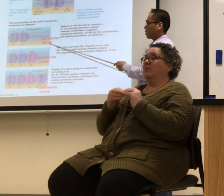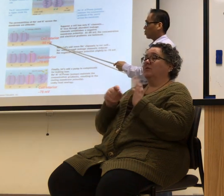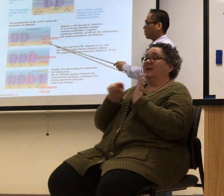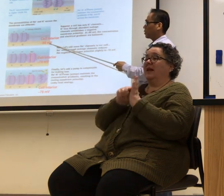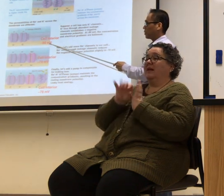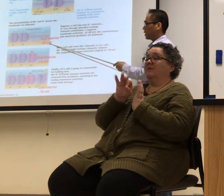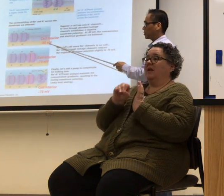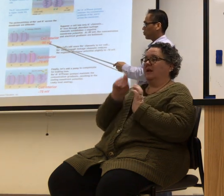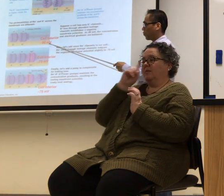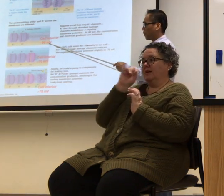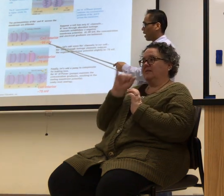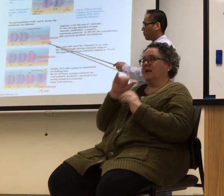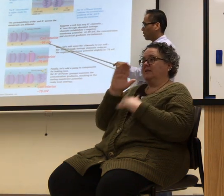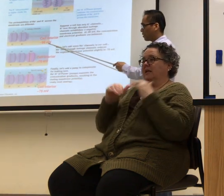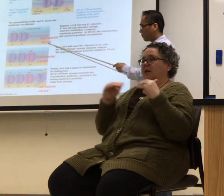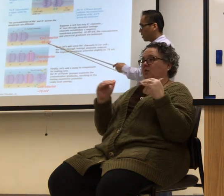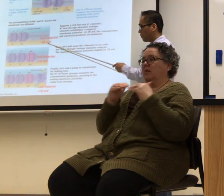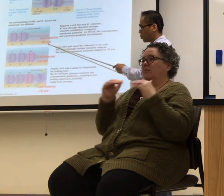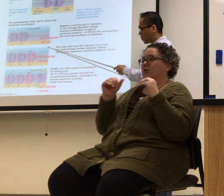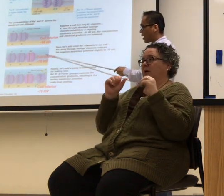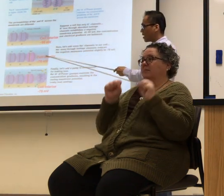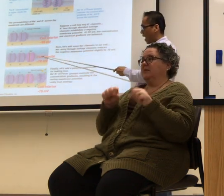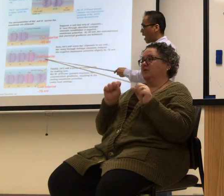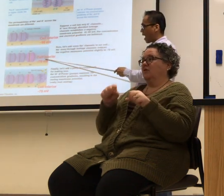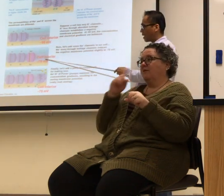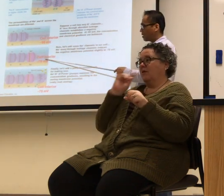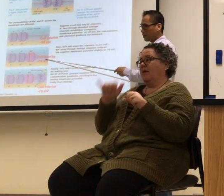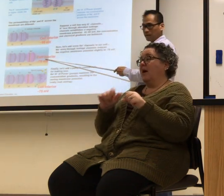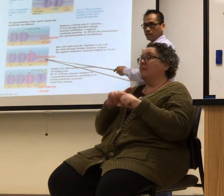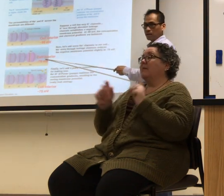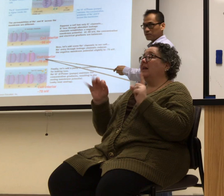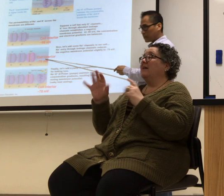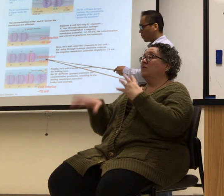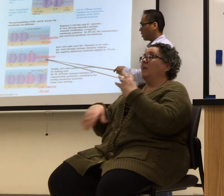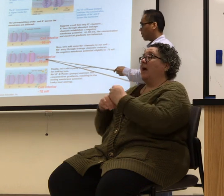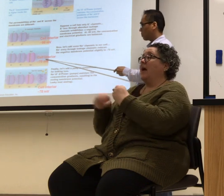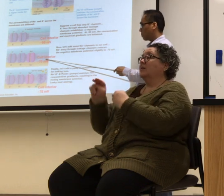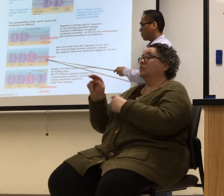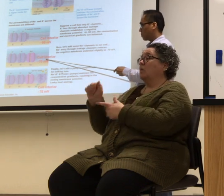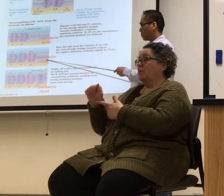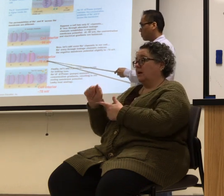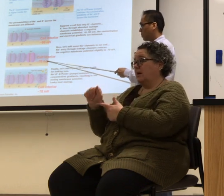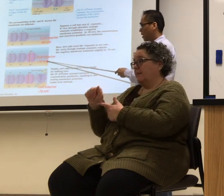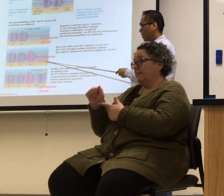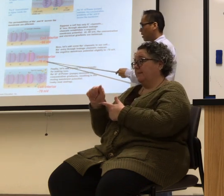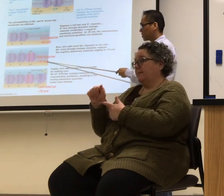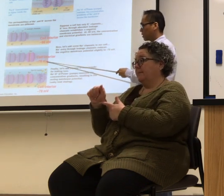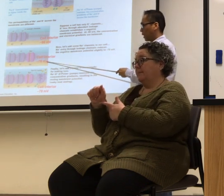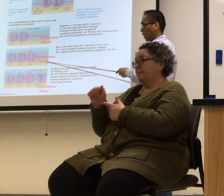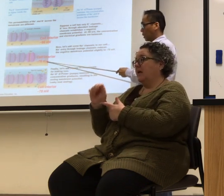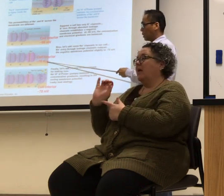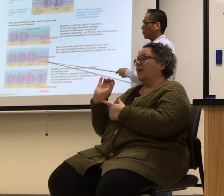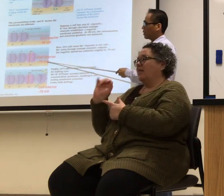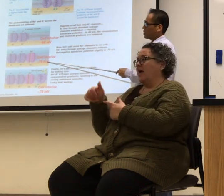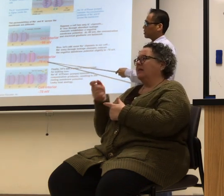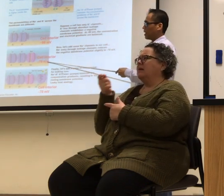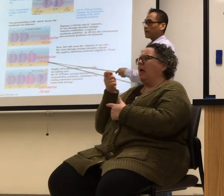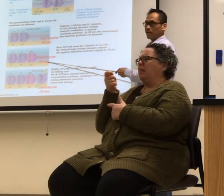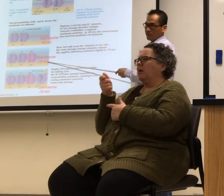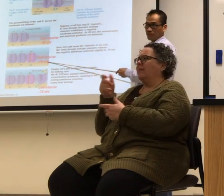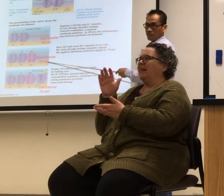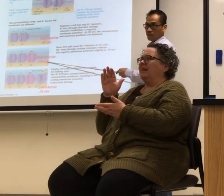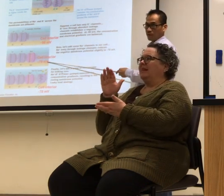that's the equilibrium potential for that. But then if you then add the sodium that makes it a little